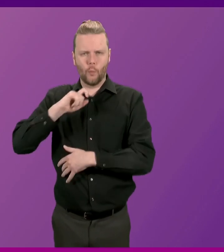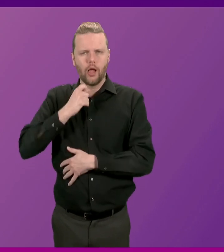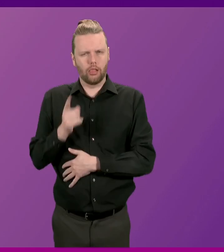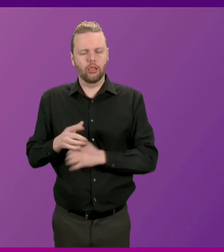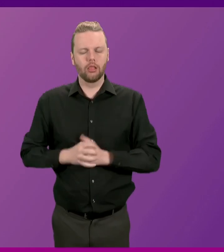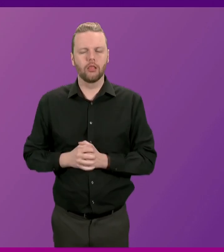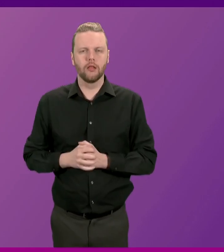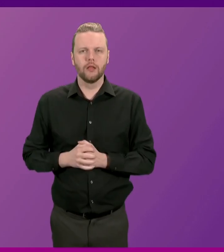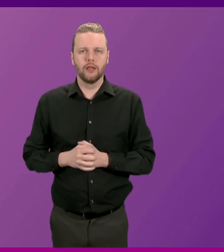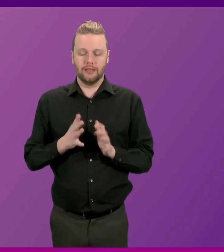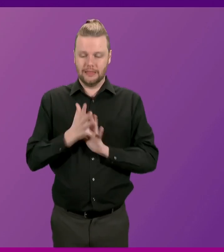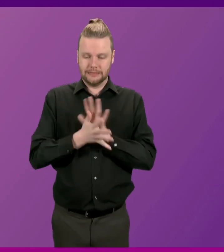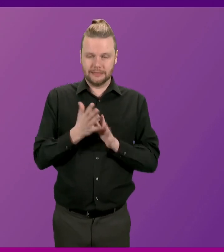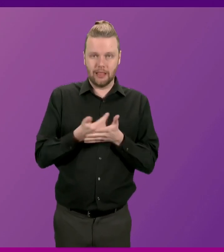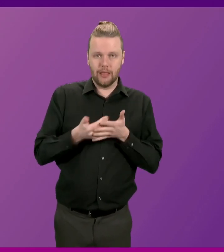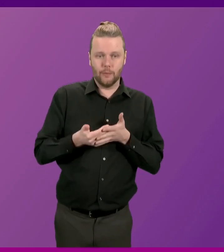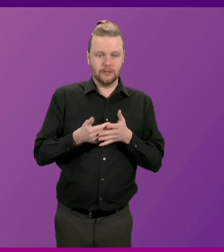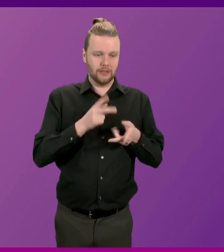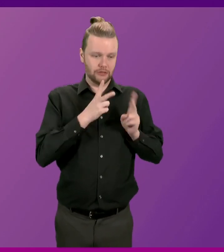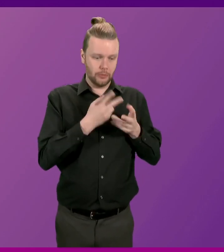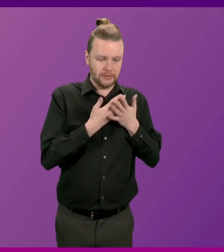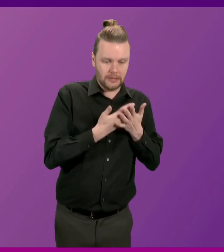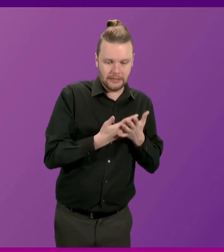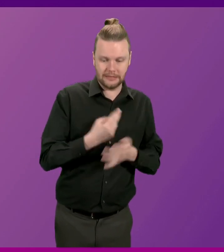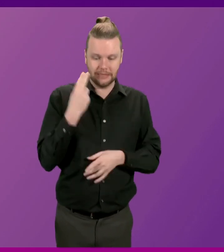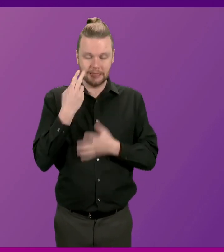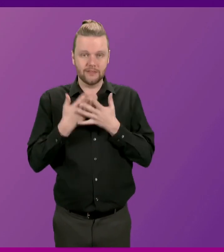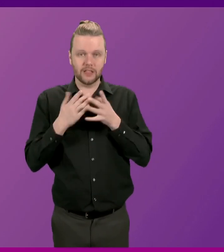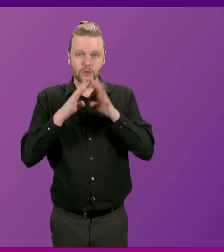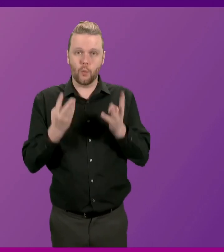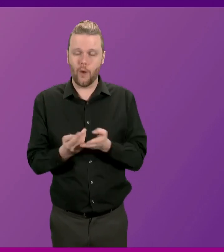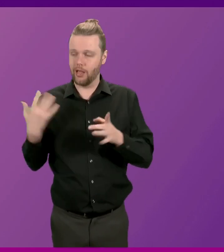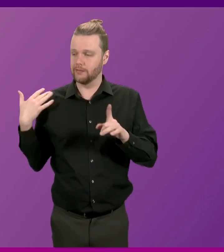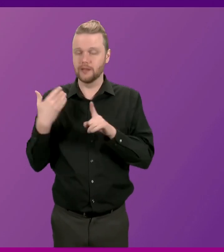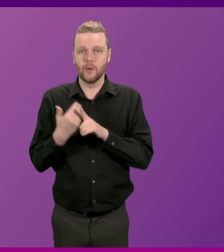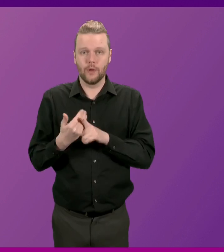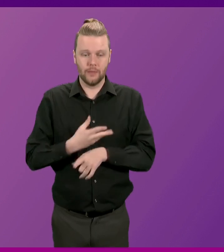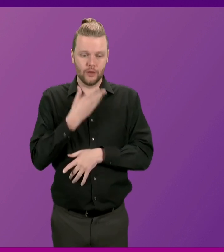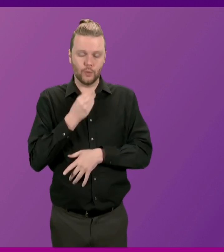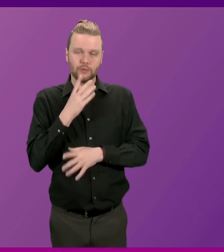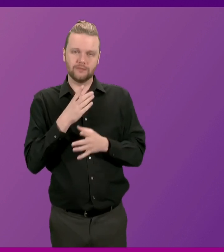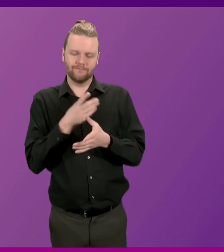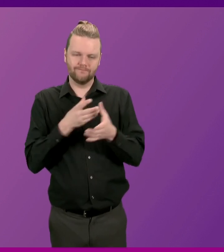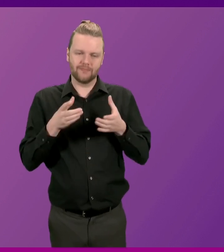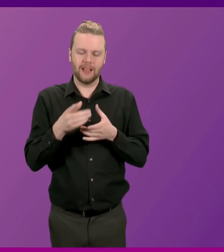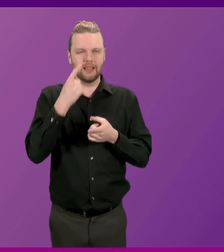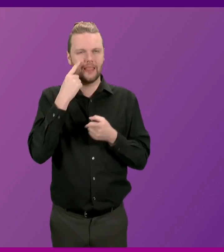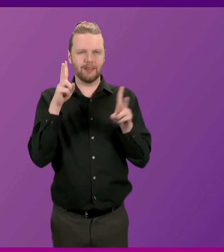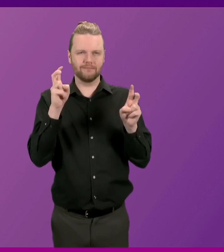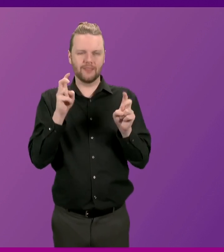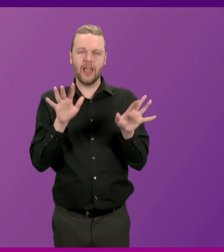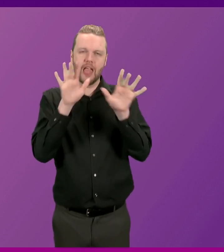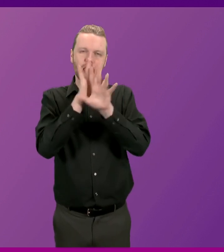the sort of sign language interpreting studies and deaf studies world over the last few years, we've used this analogy a lot of an illusion of